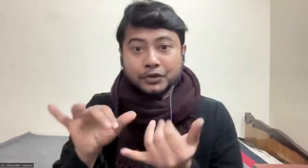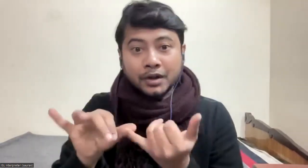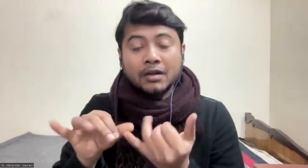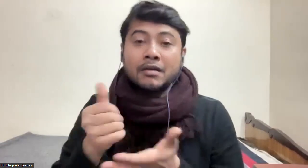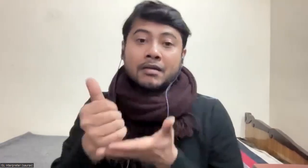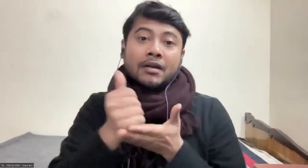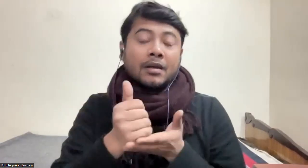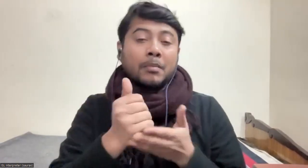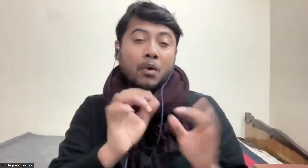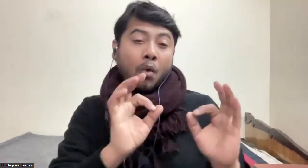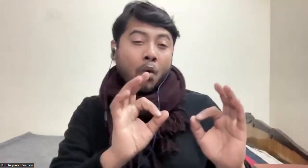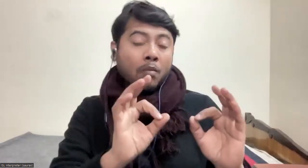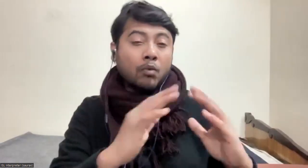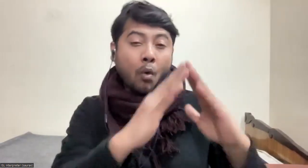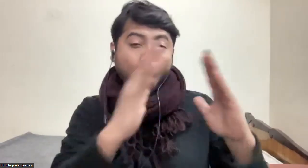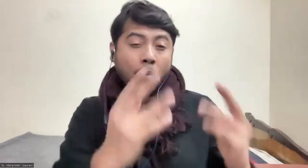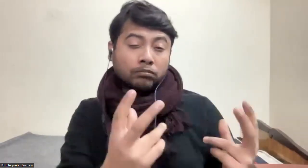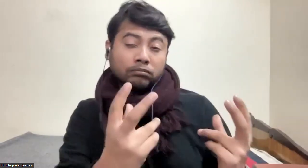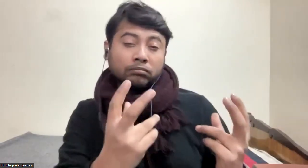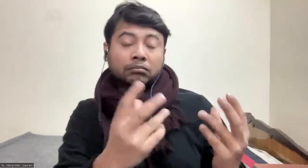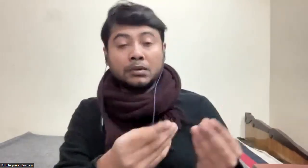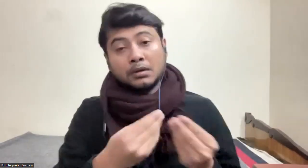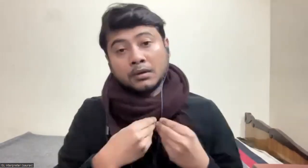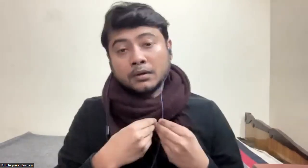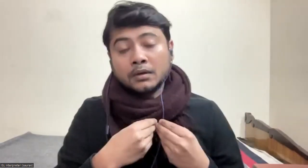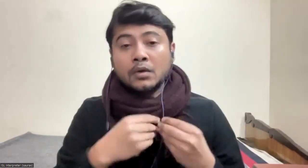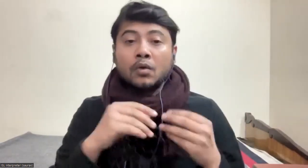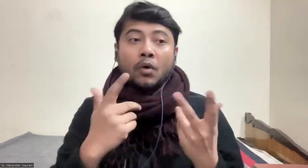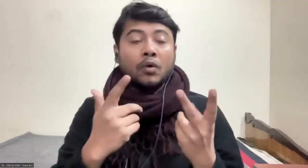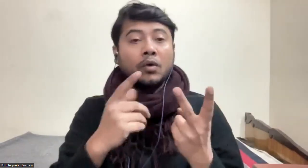bungalow. Sorry, you will not get all these things